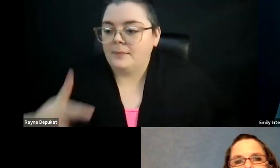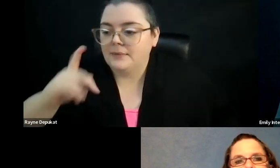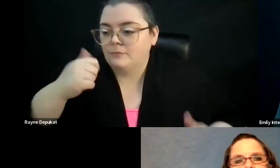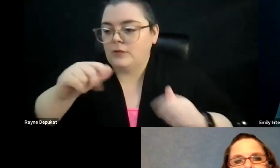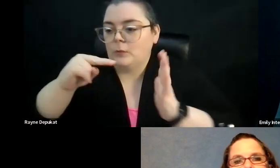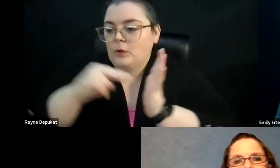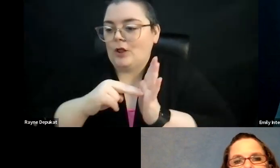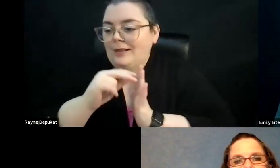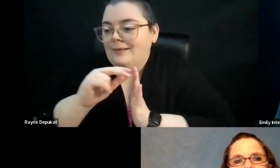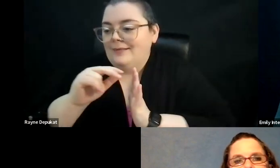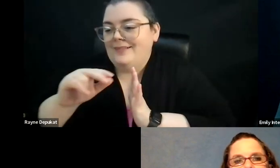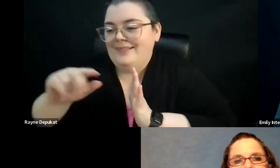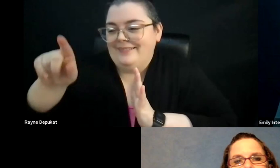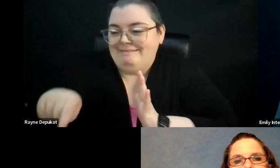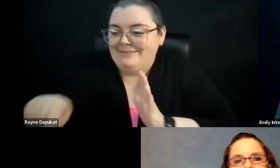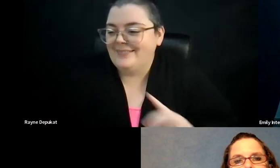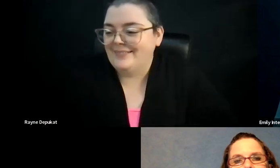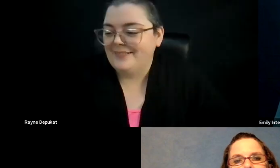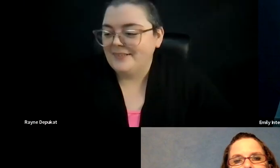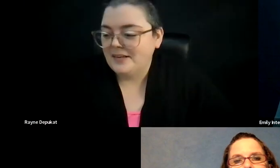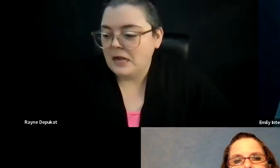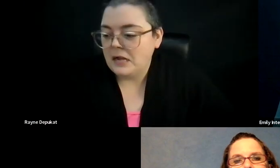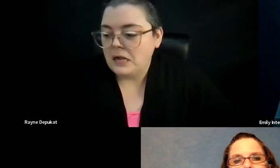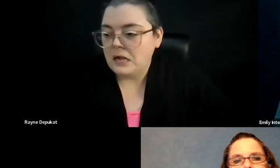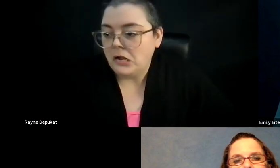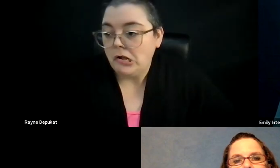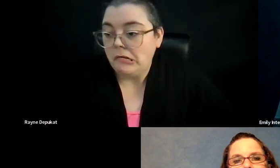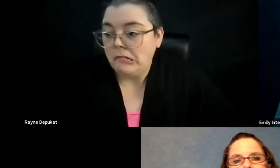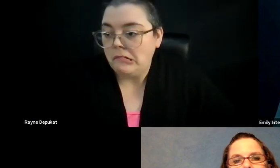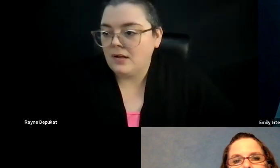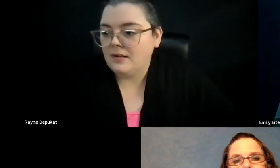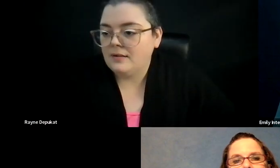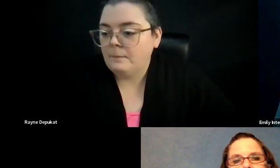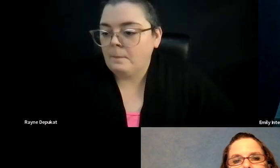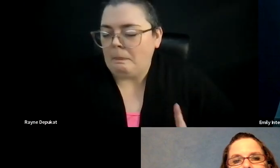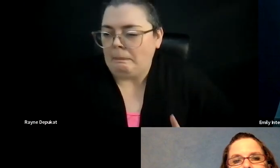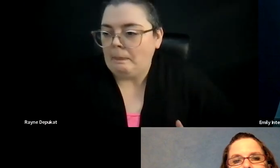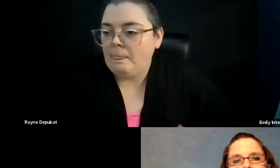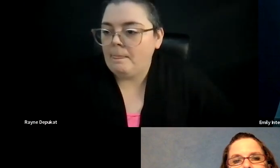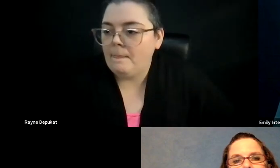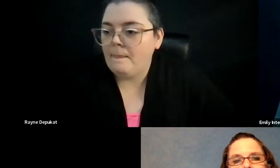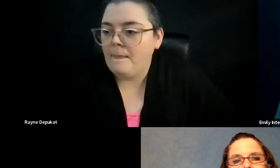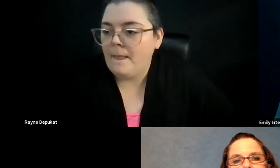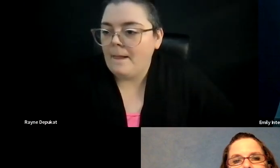Oh, I hope everything will come back. I have a whole setup here I'm trying to look at. Oh.